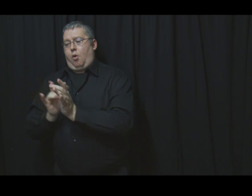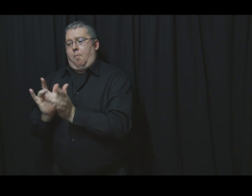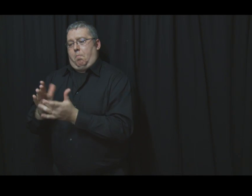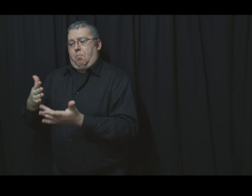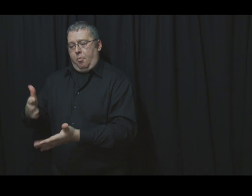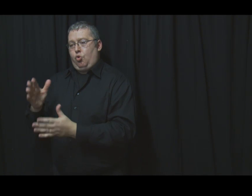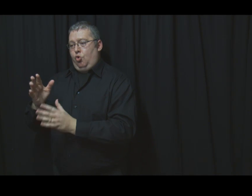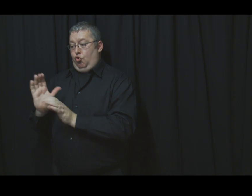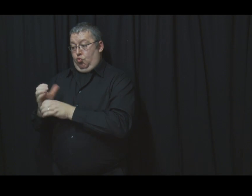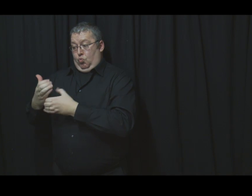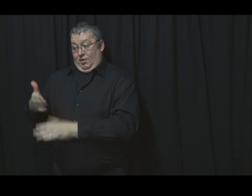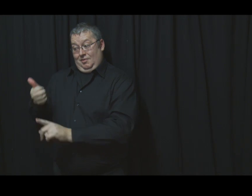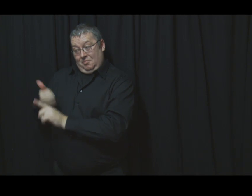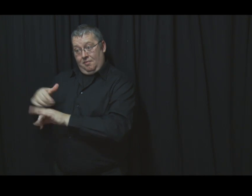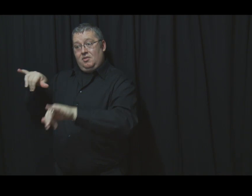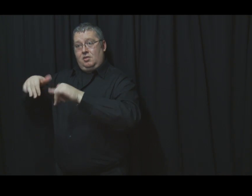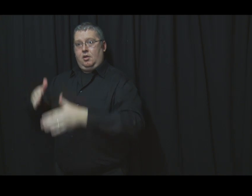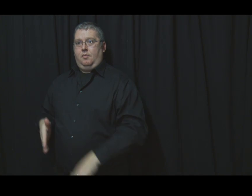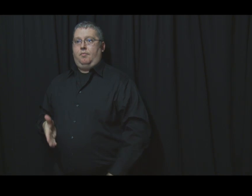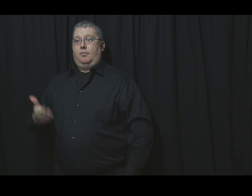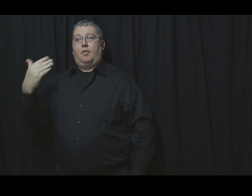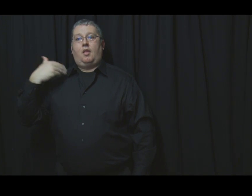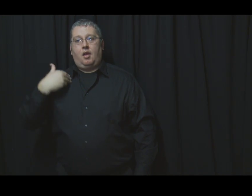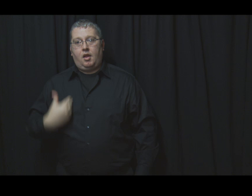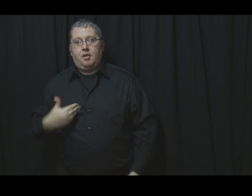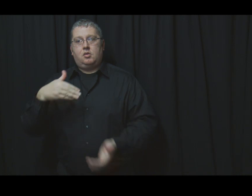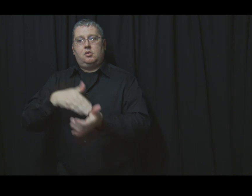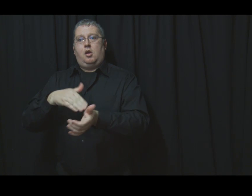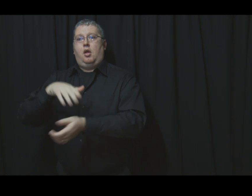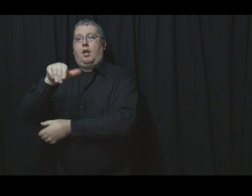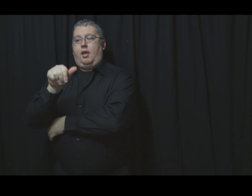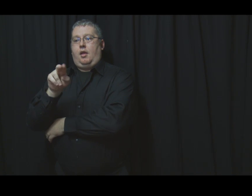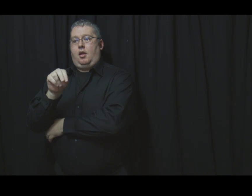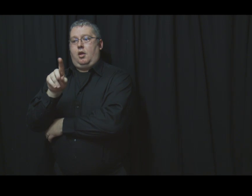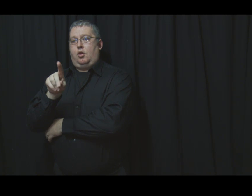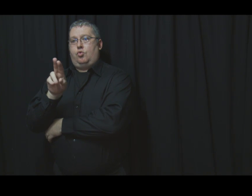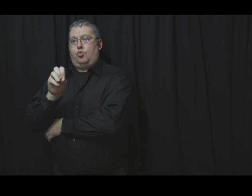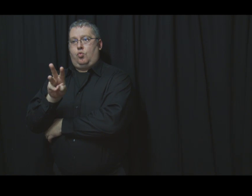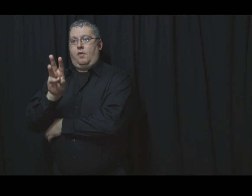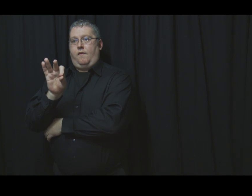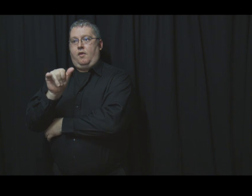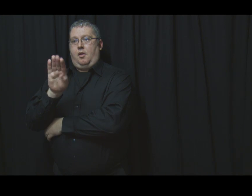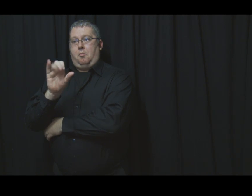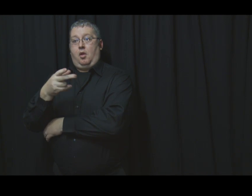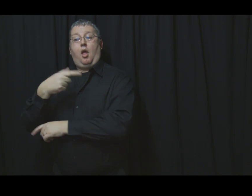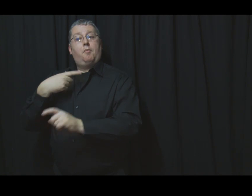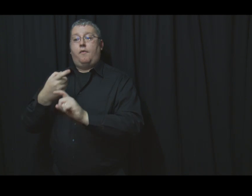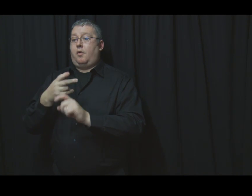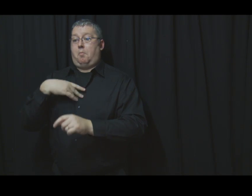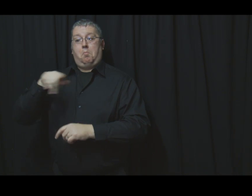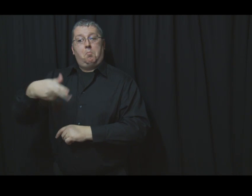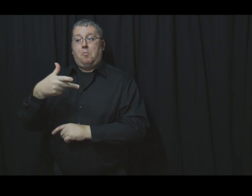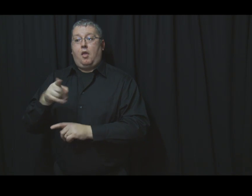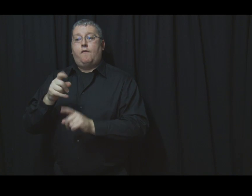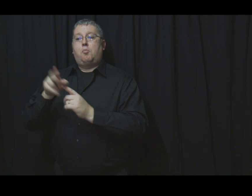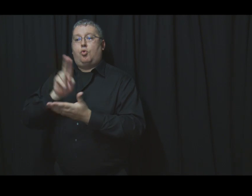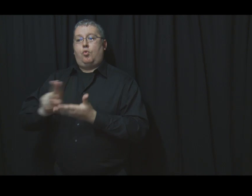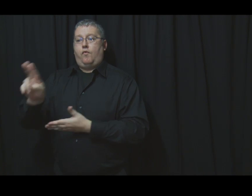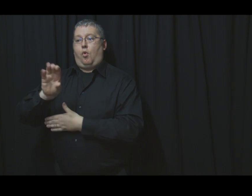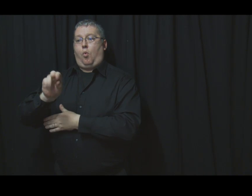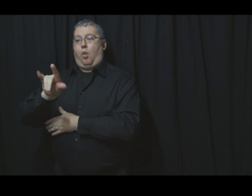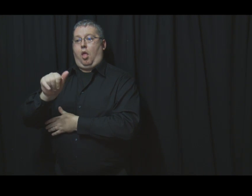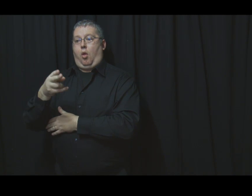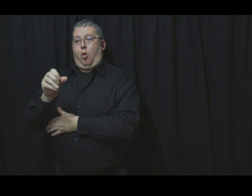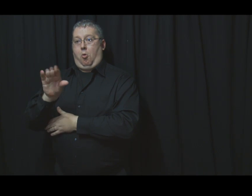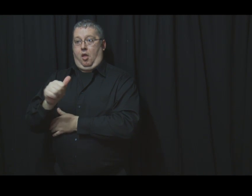who is a scientist. Hi, my name is Dr. Andrew Fabich. I got my PhD from the University of Oklahoma in microbiology. I teach at